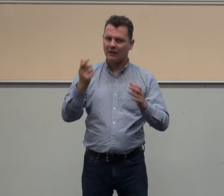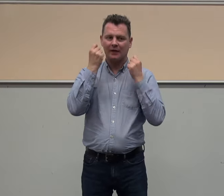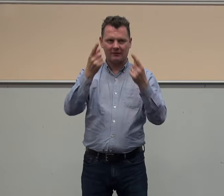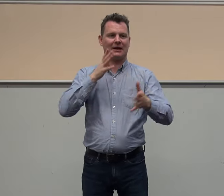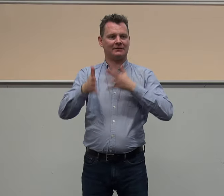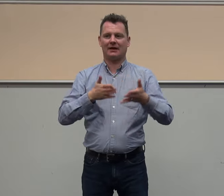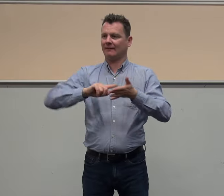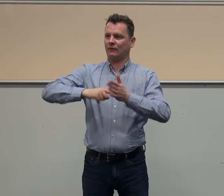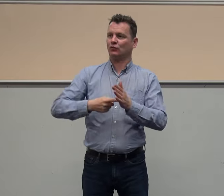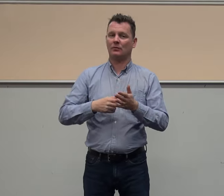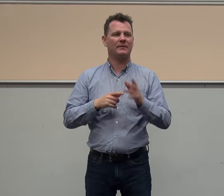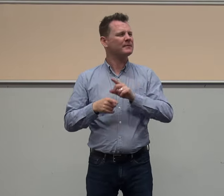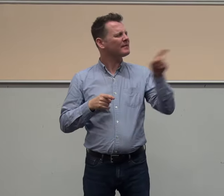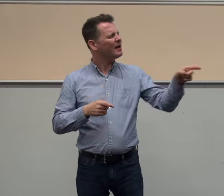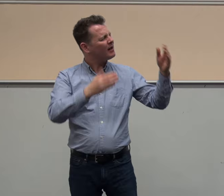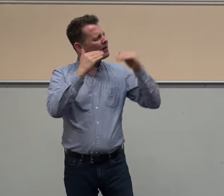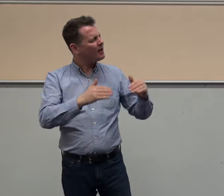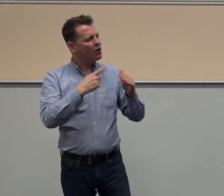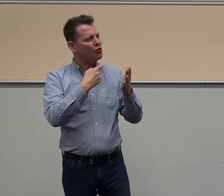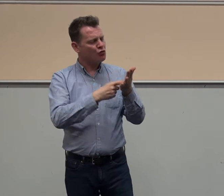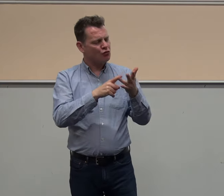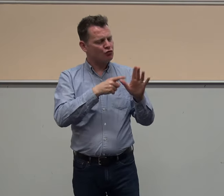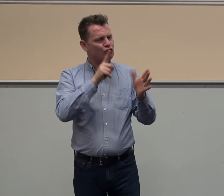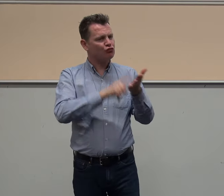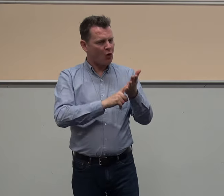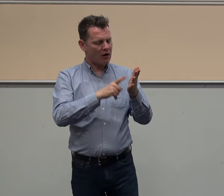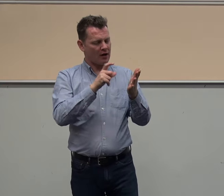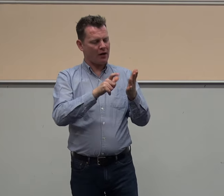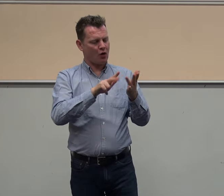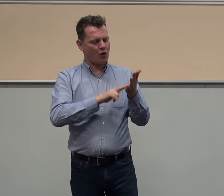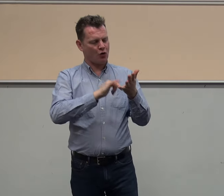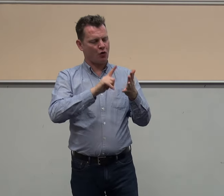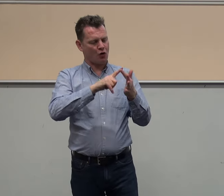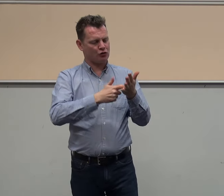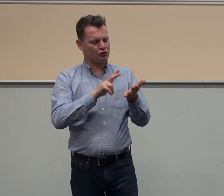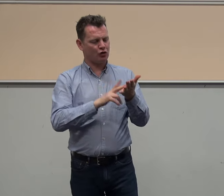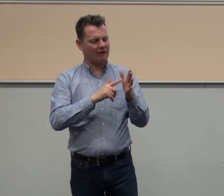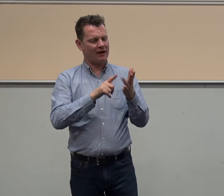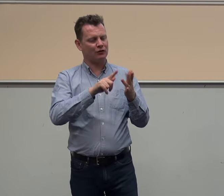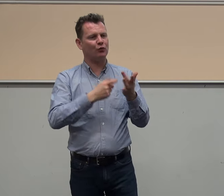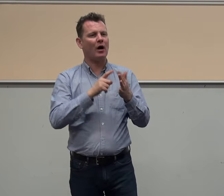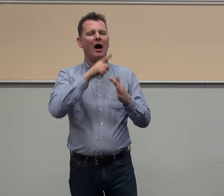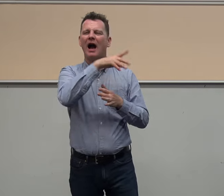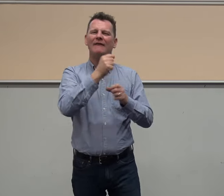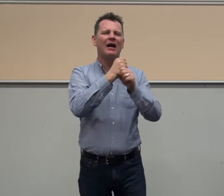And the Royal Conservatoire, what about them? Just is the future not interpreted performances